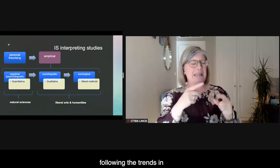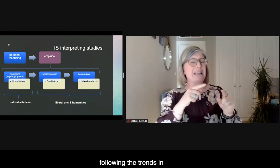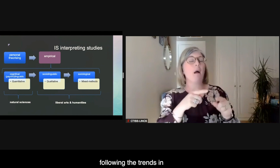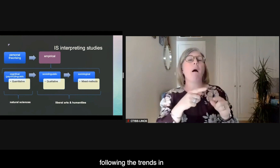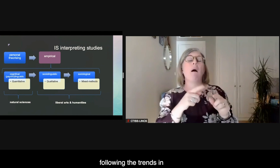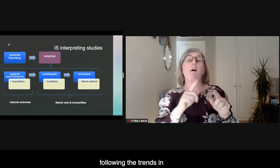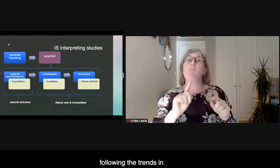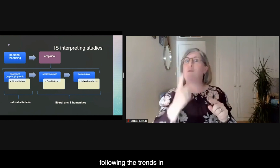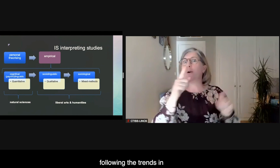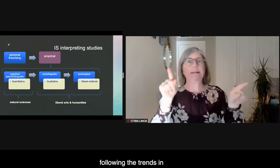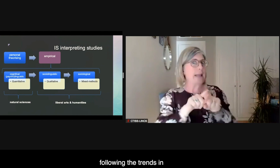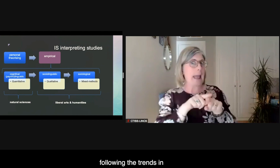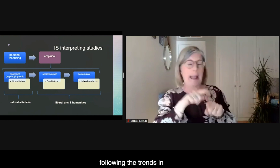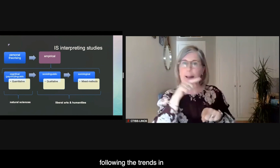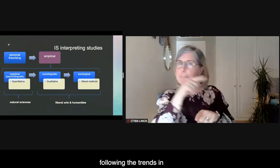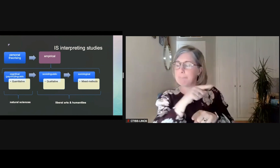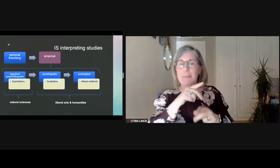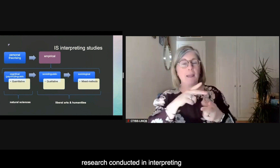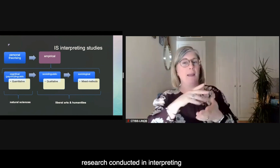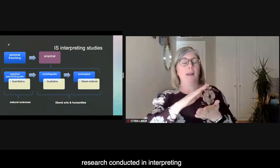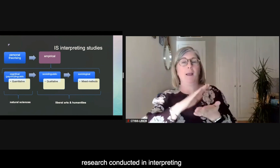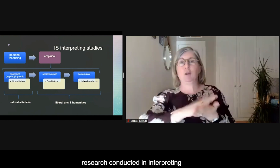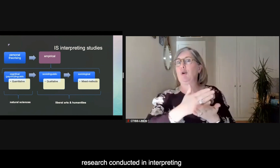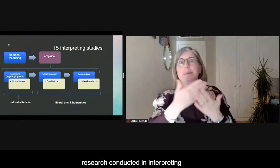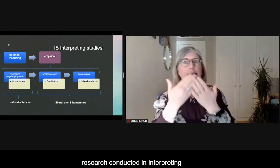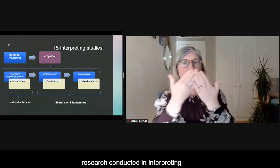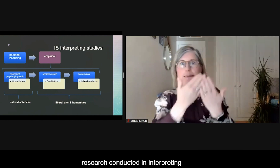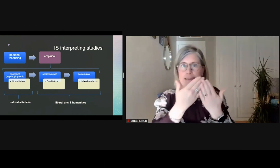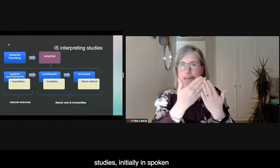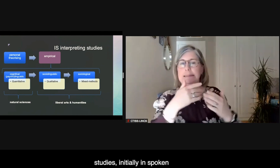interpreting studies, initially in spoken language work and then signed.